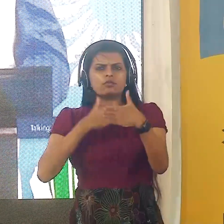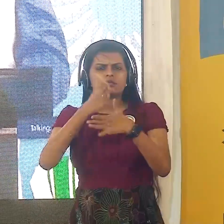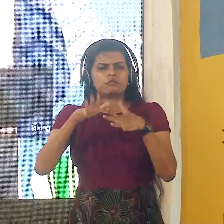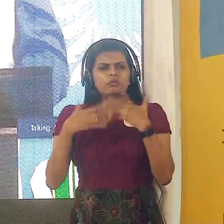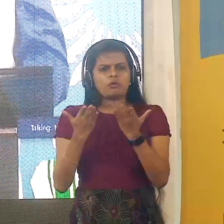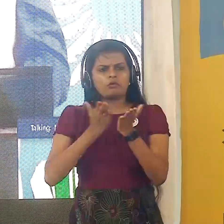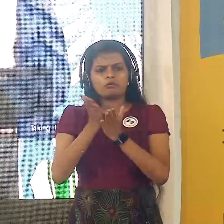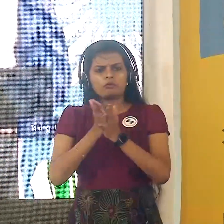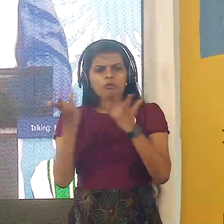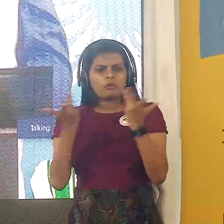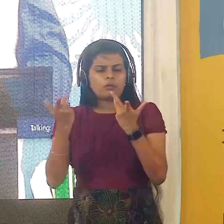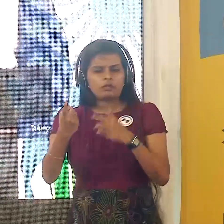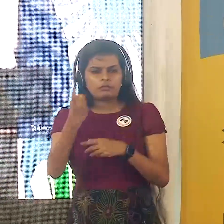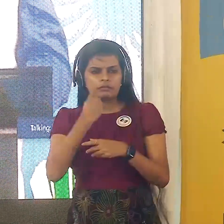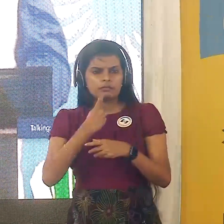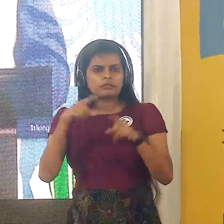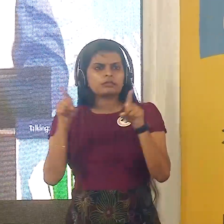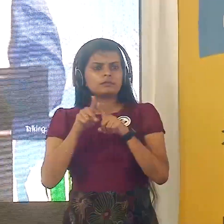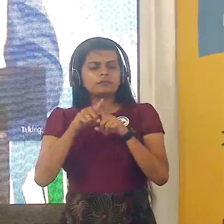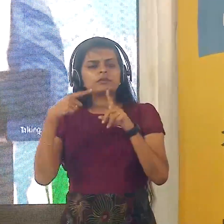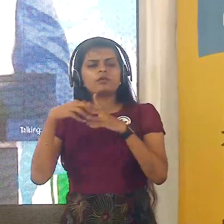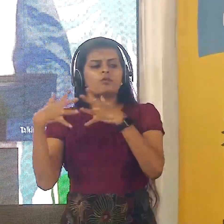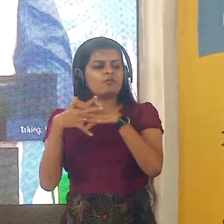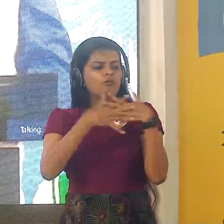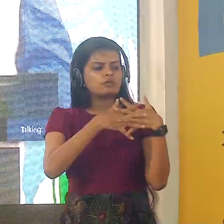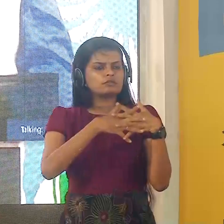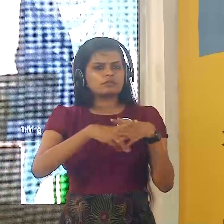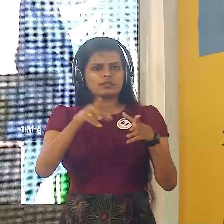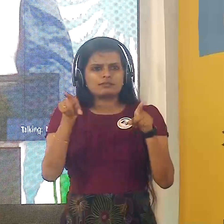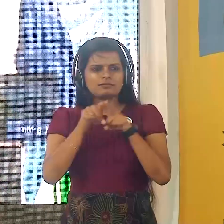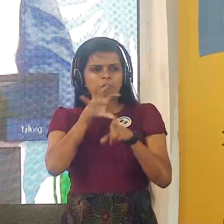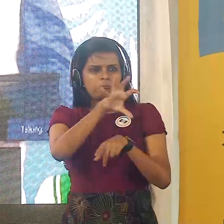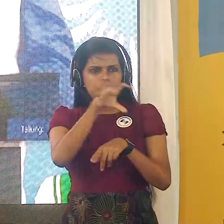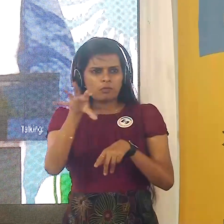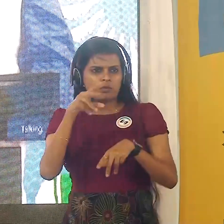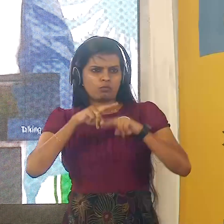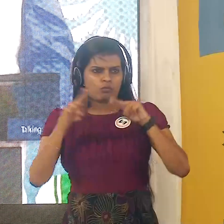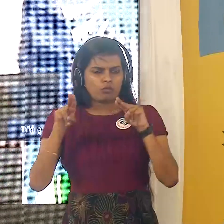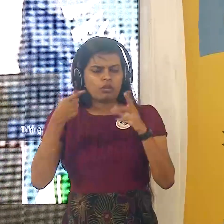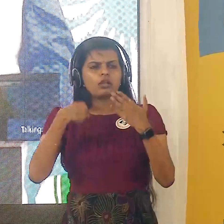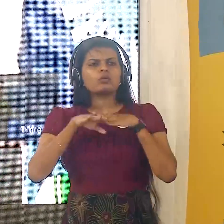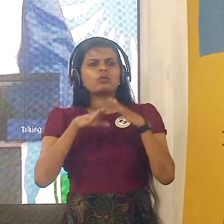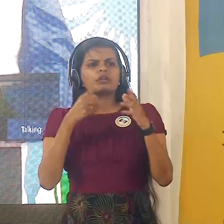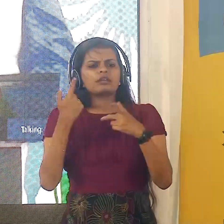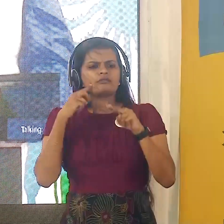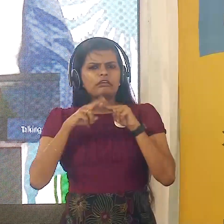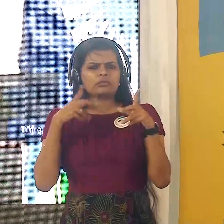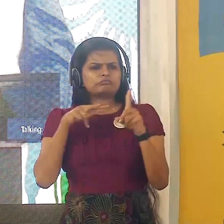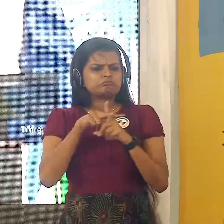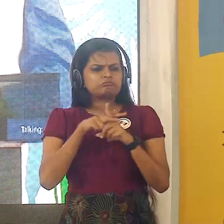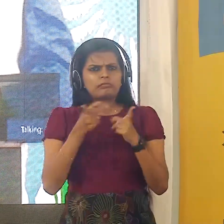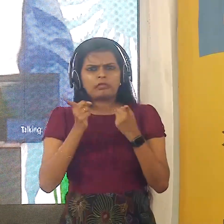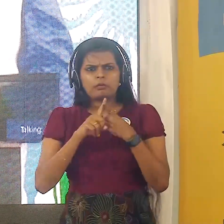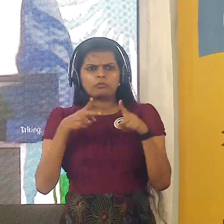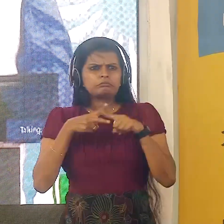It was unheard of that on the western coast there will be any disturbances. It always used to be largely on the